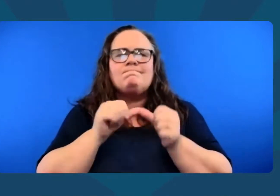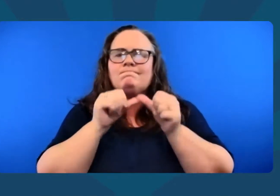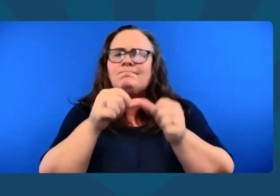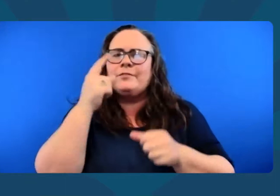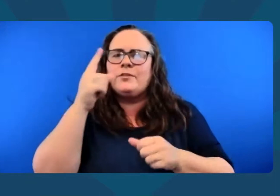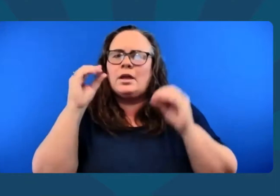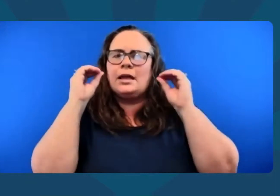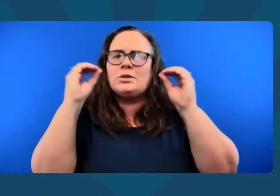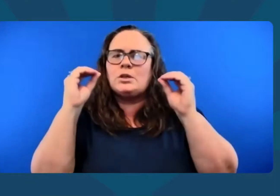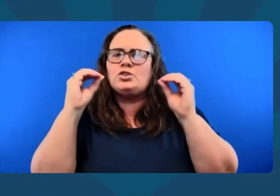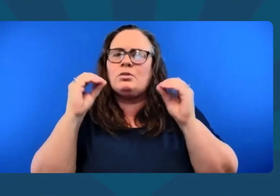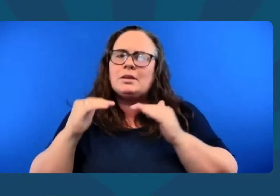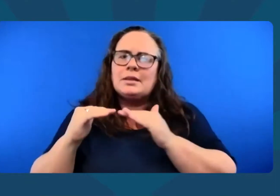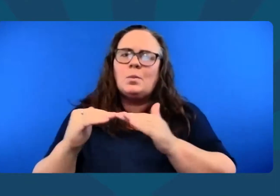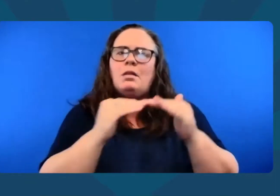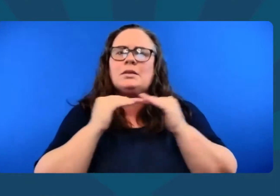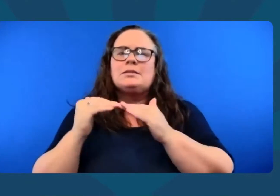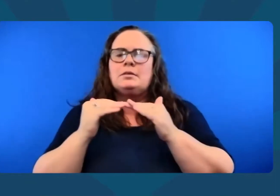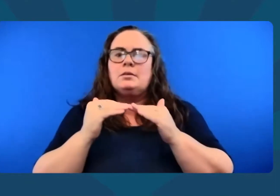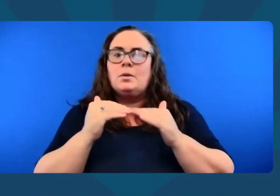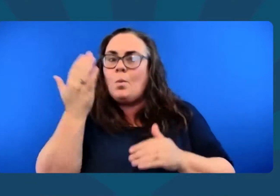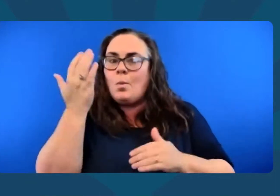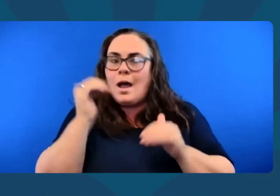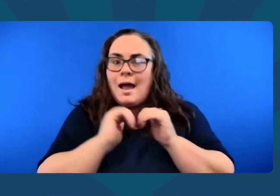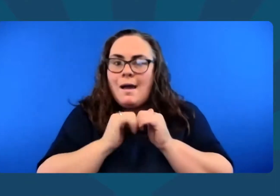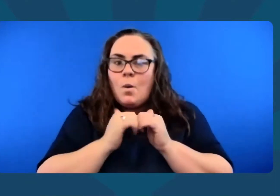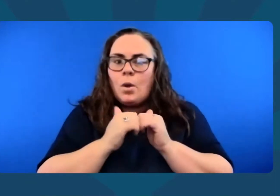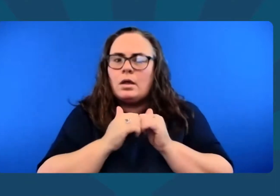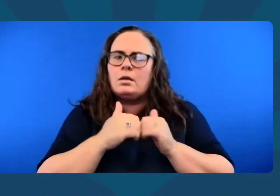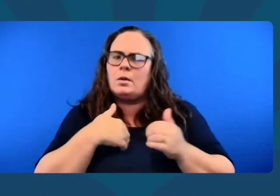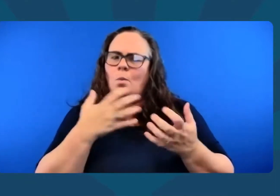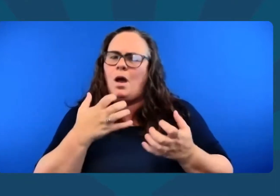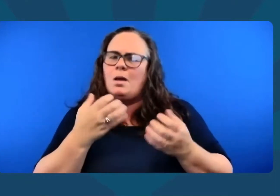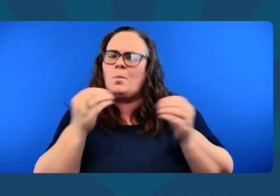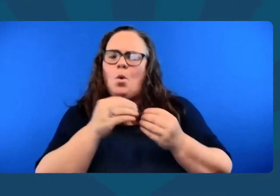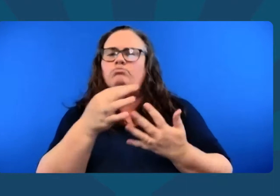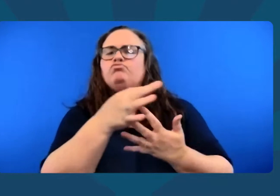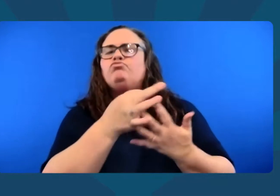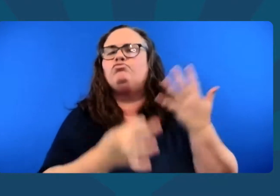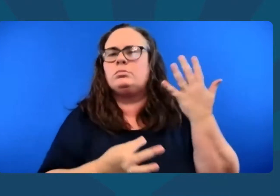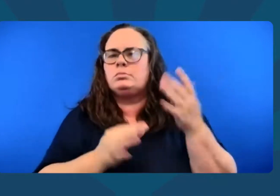I will fight for educational equality through expanding school choice.